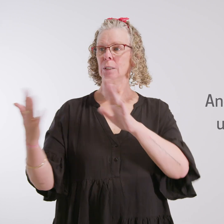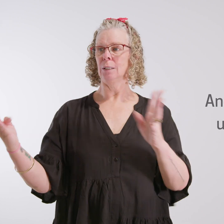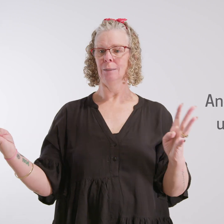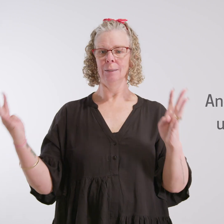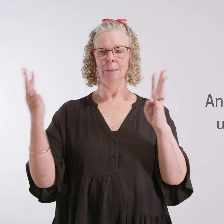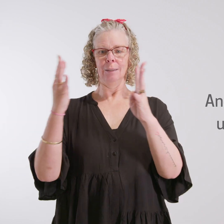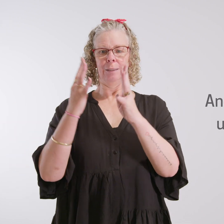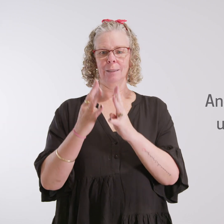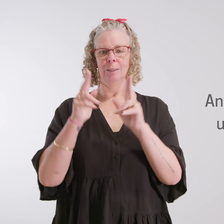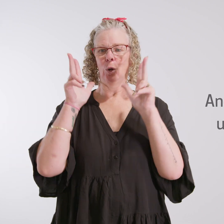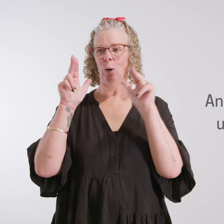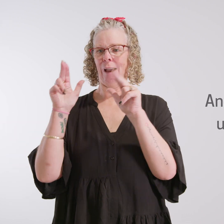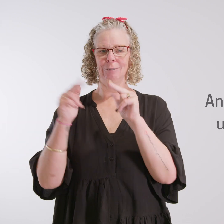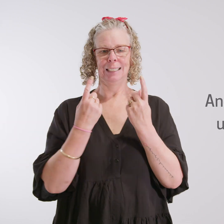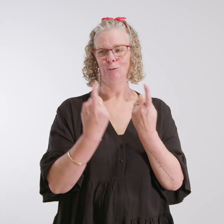we'll always turn up for each other.